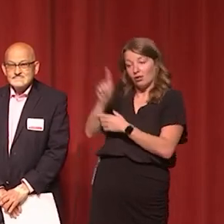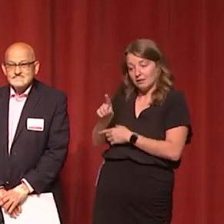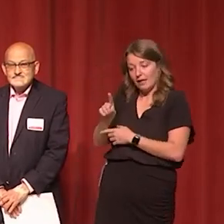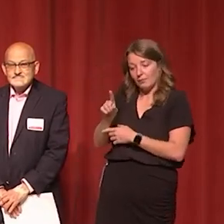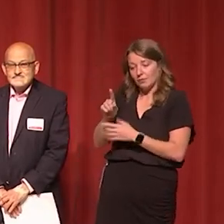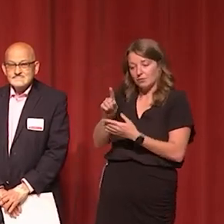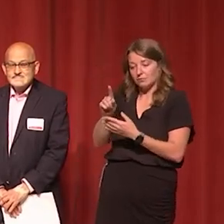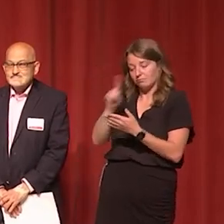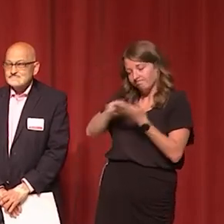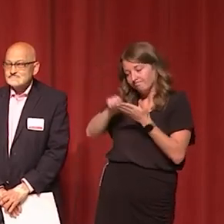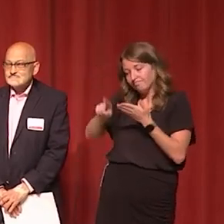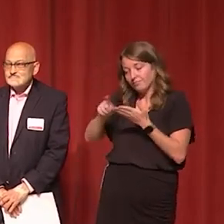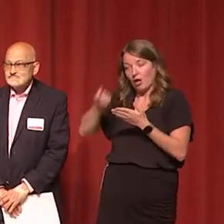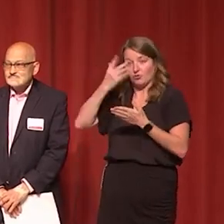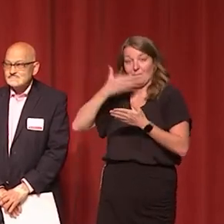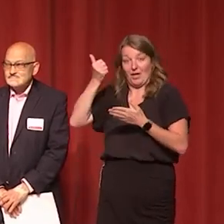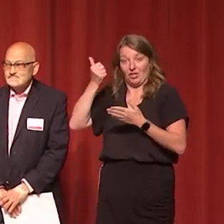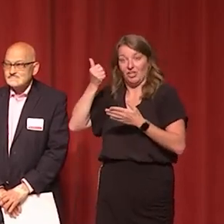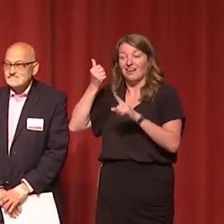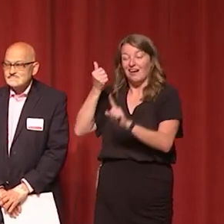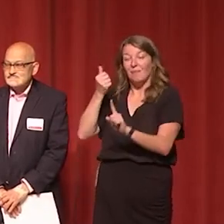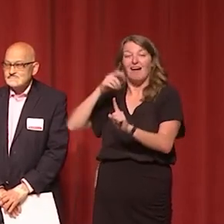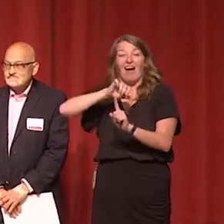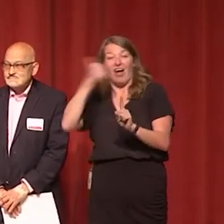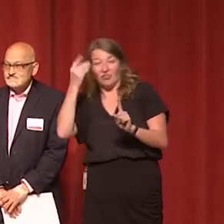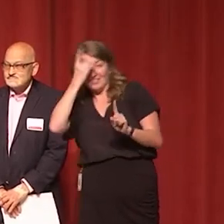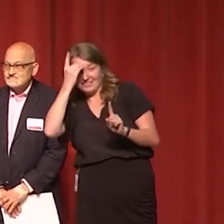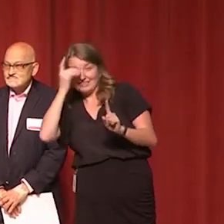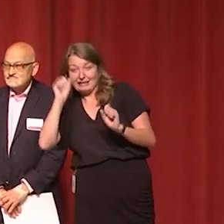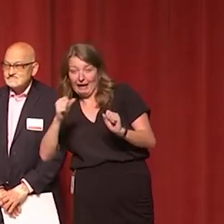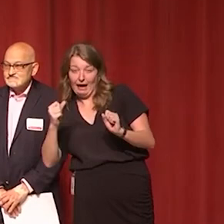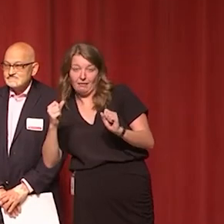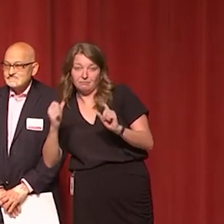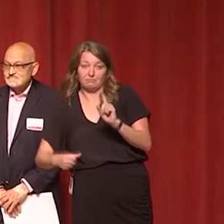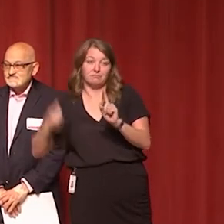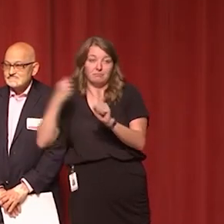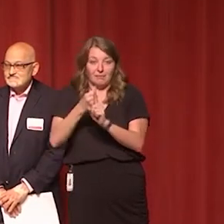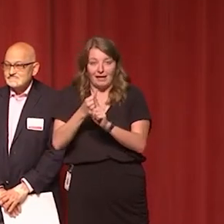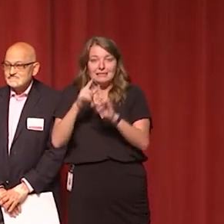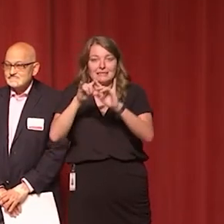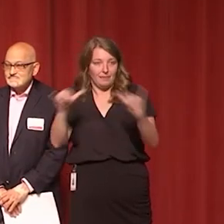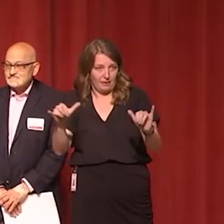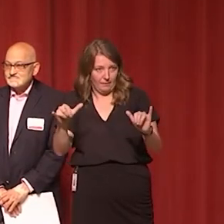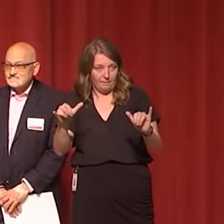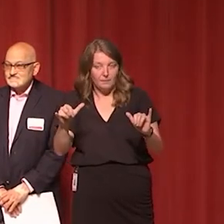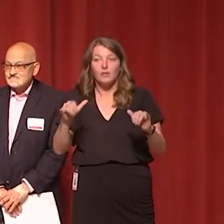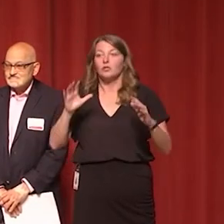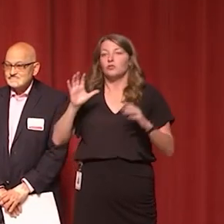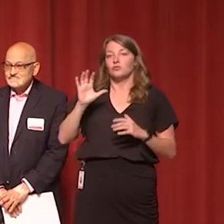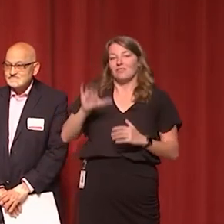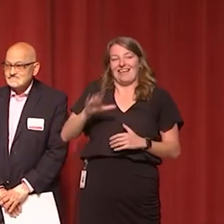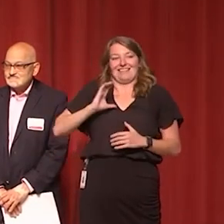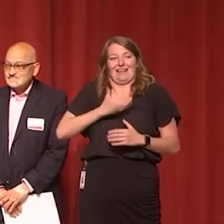that often co-occur with Alzheimer's. So that's what we'll be focusing on in this new project so that we can get